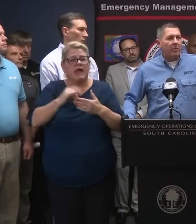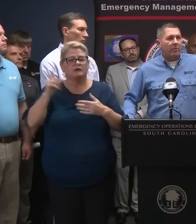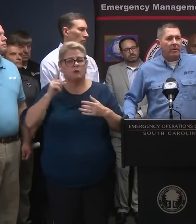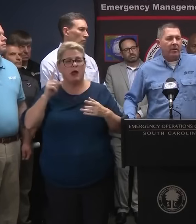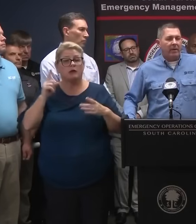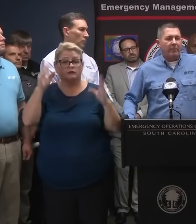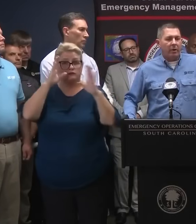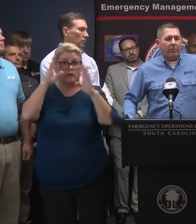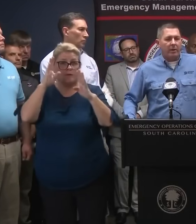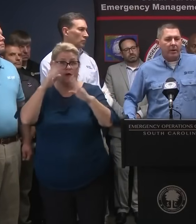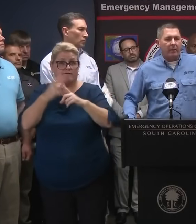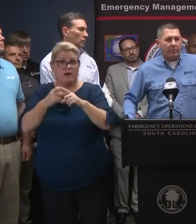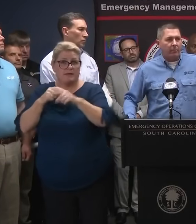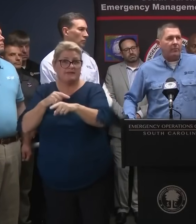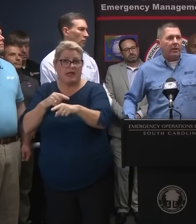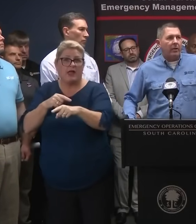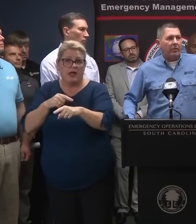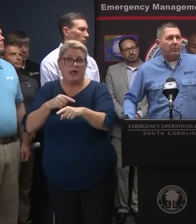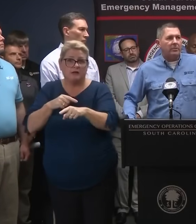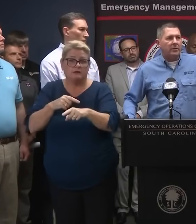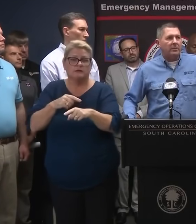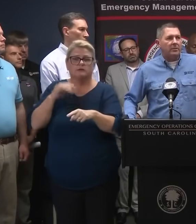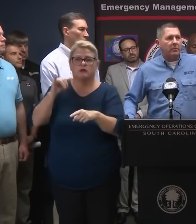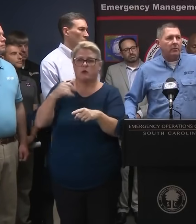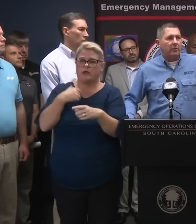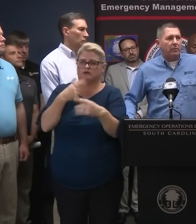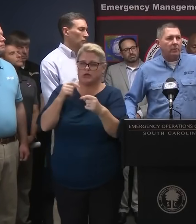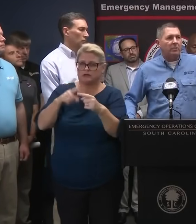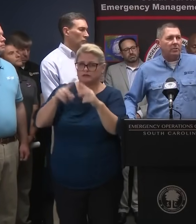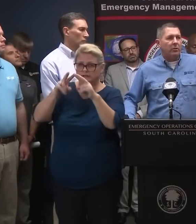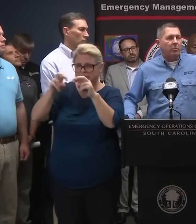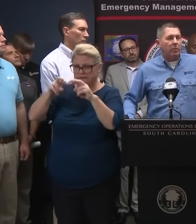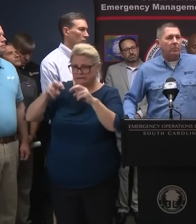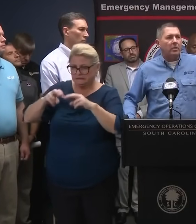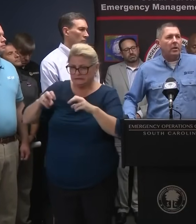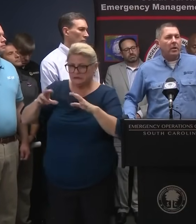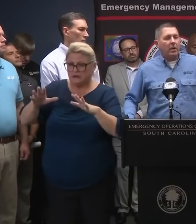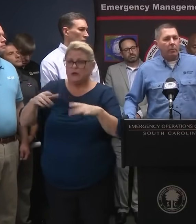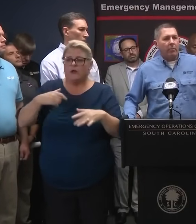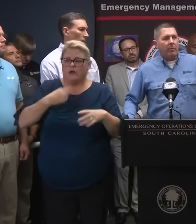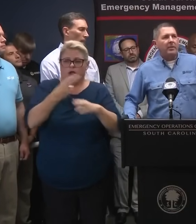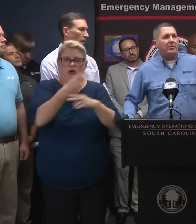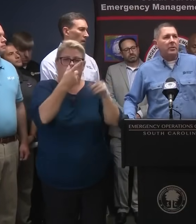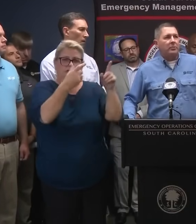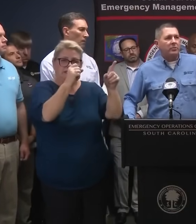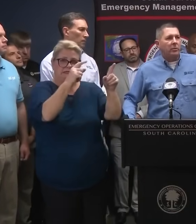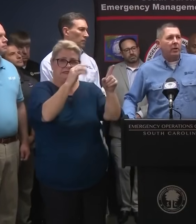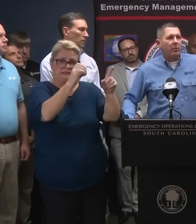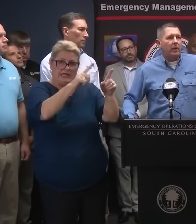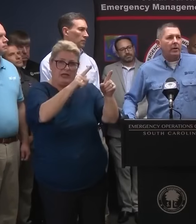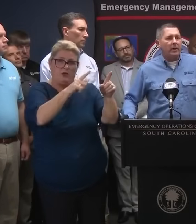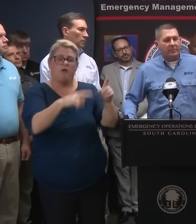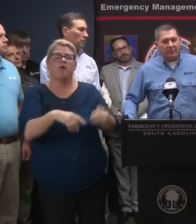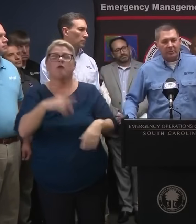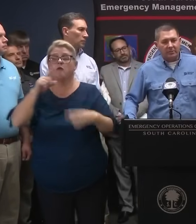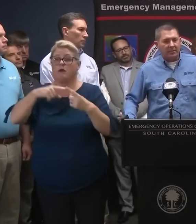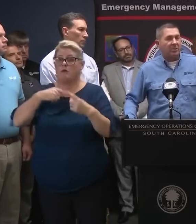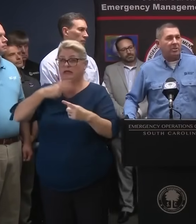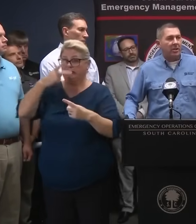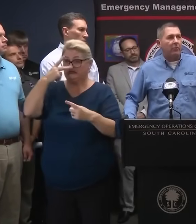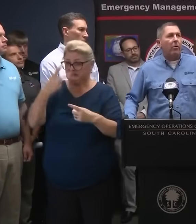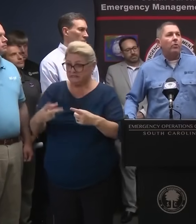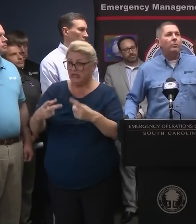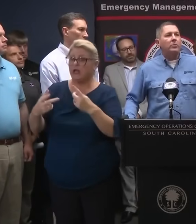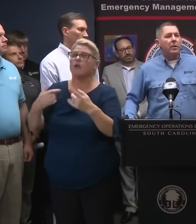trouble. We don't have it where we kind of did our grid resiliency with the steel poles, and we replace those as we go in, as